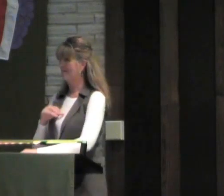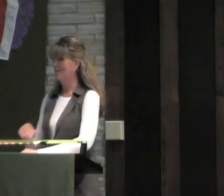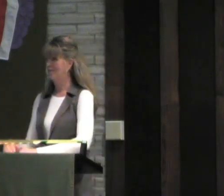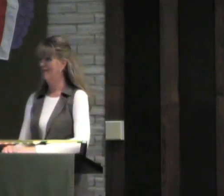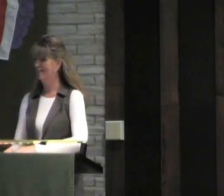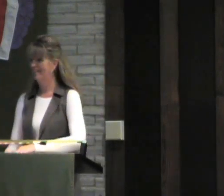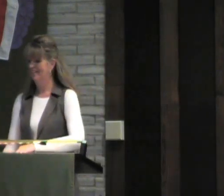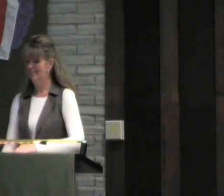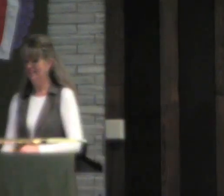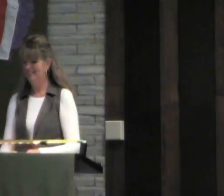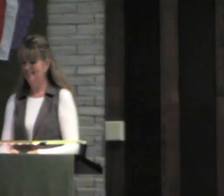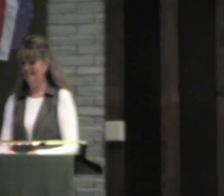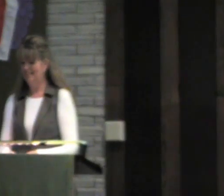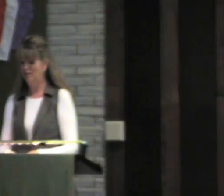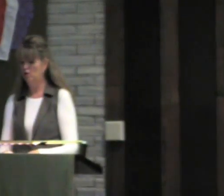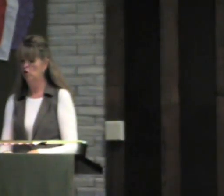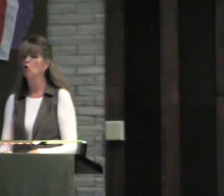to, or God has already,